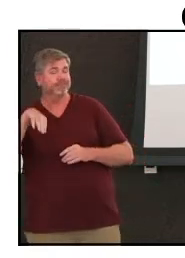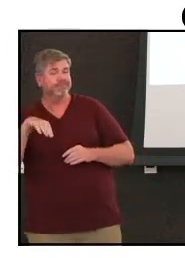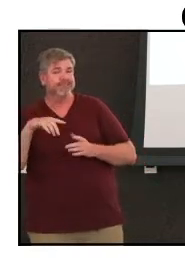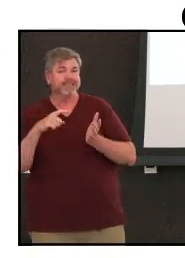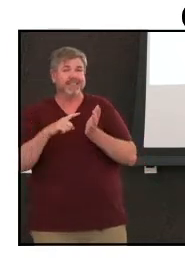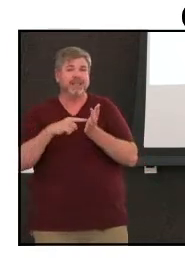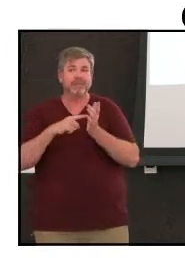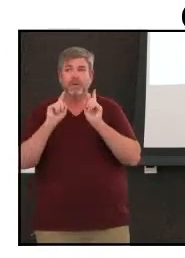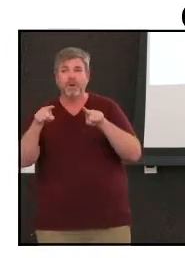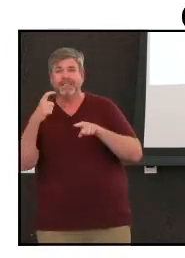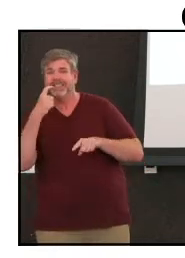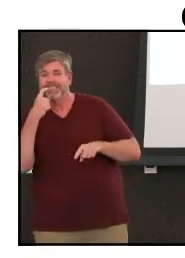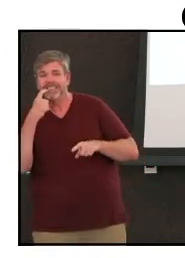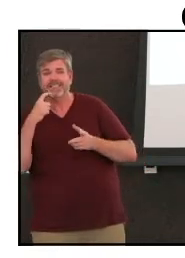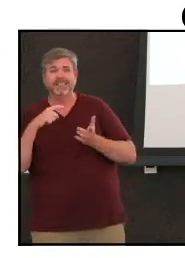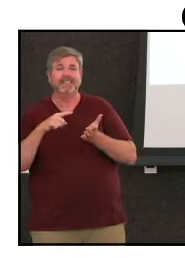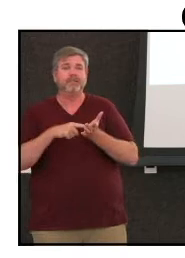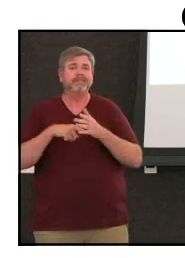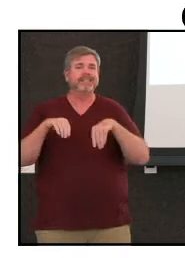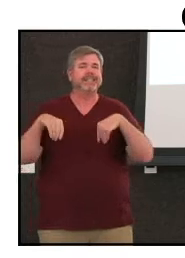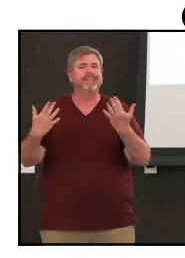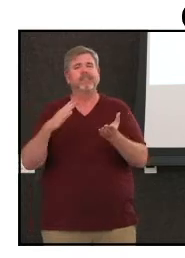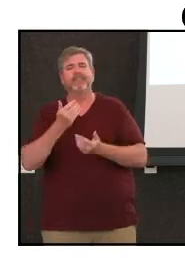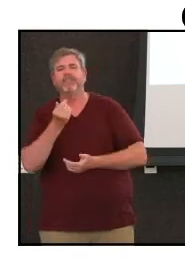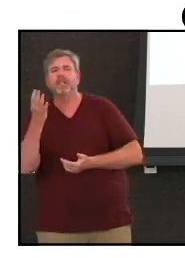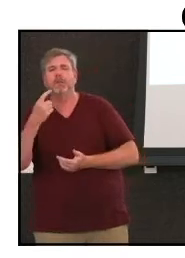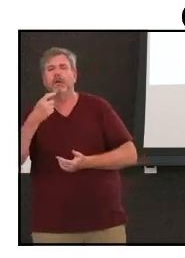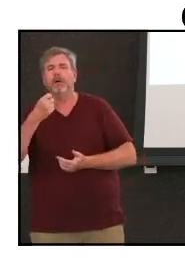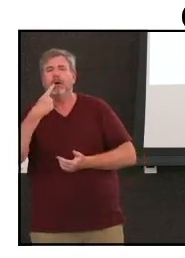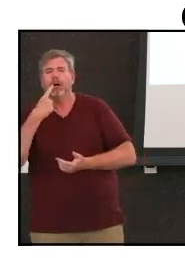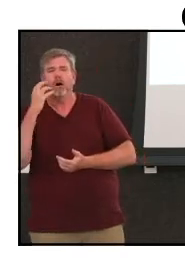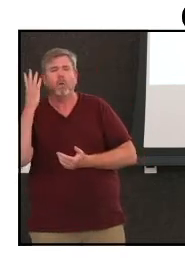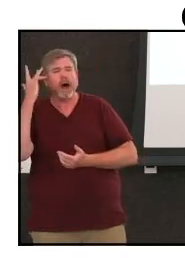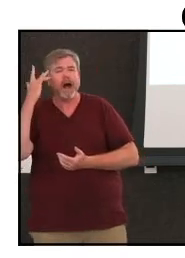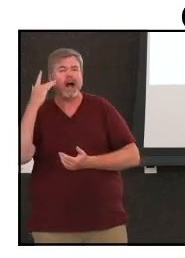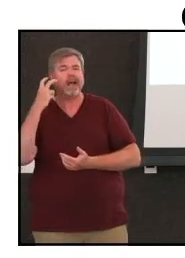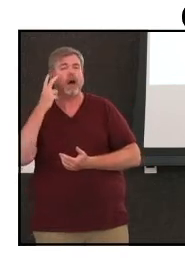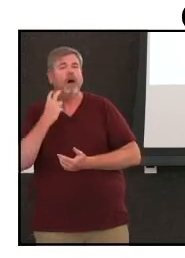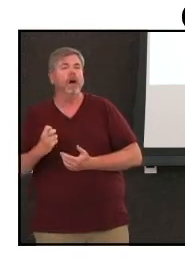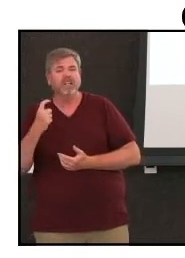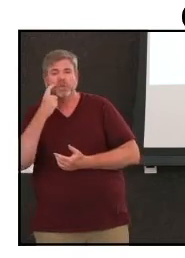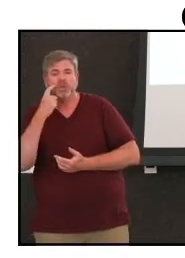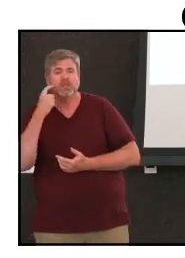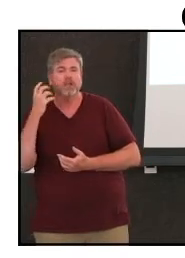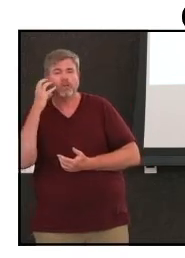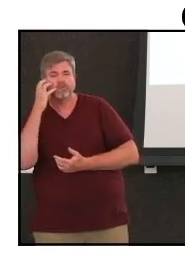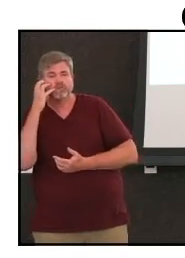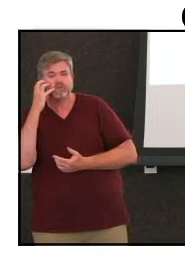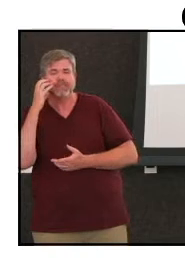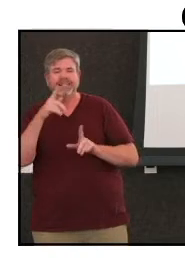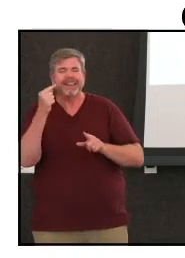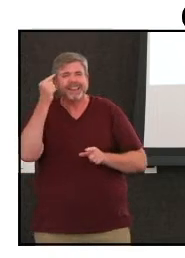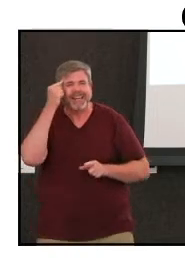please dispose of them safely. If someone in your home is taking opioids or any other controlled prescription like benzodiazepines, for example, please